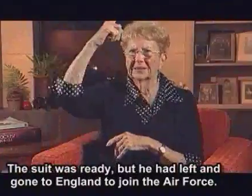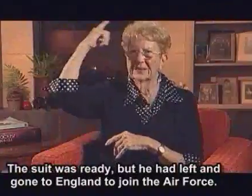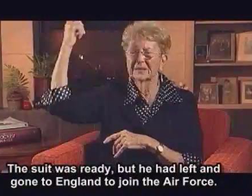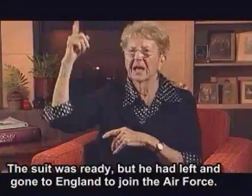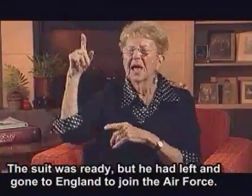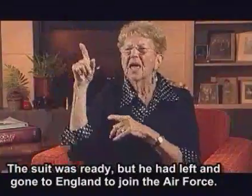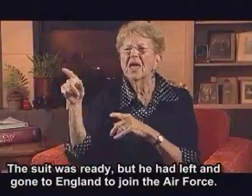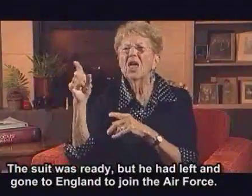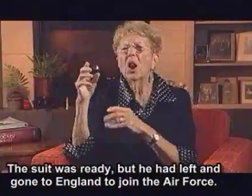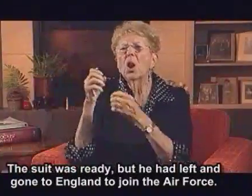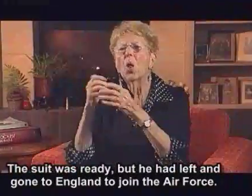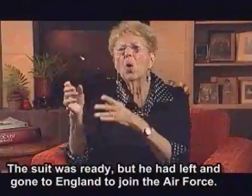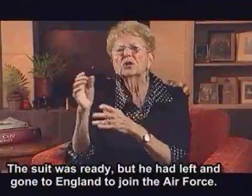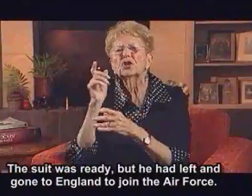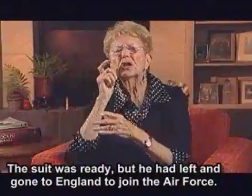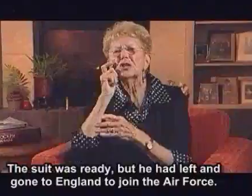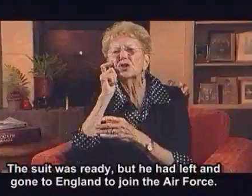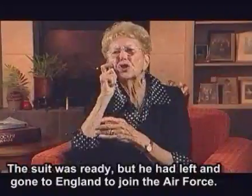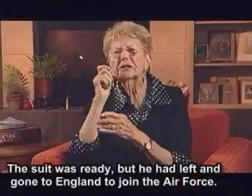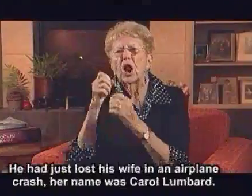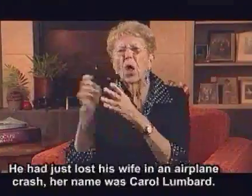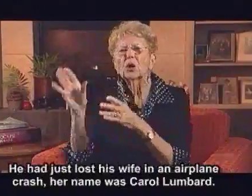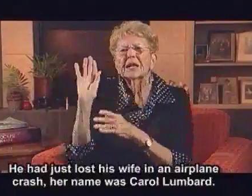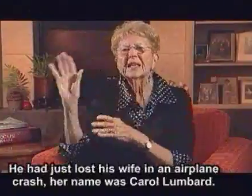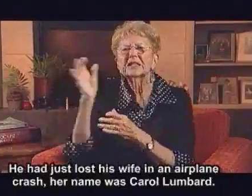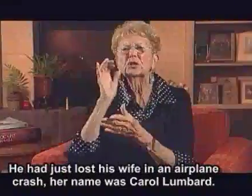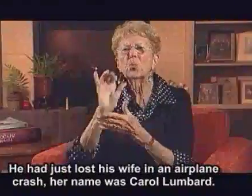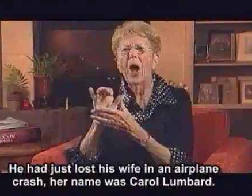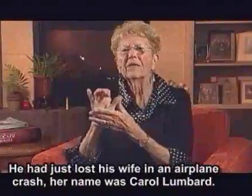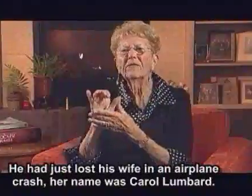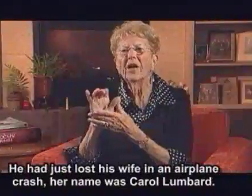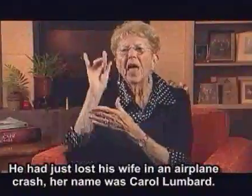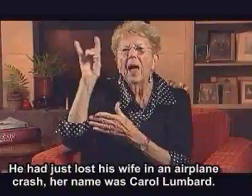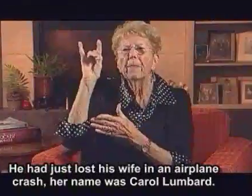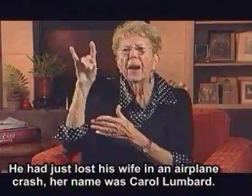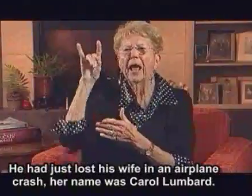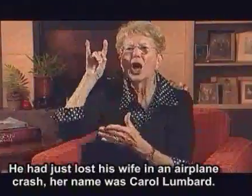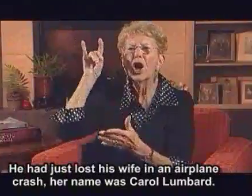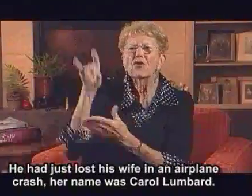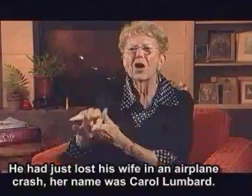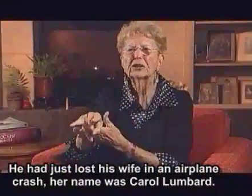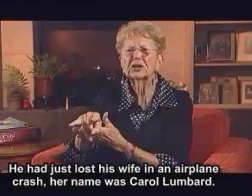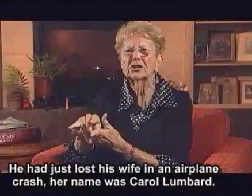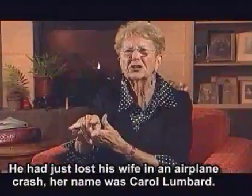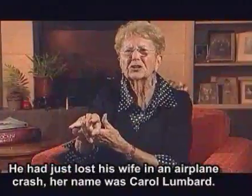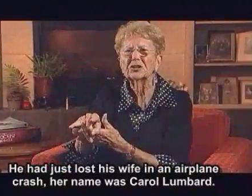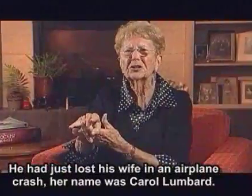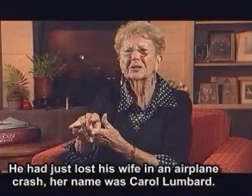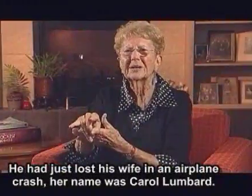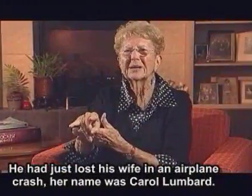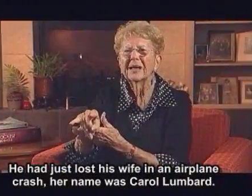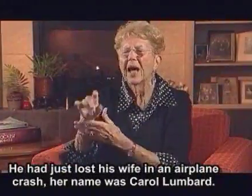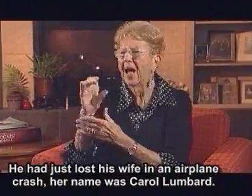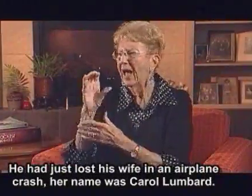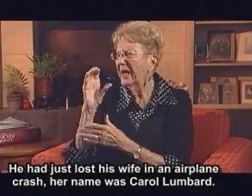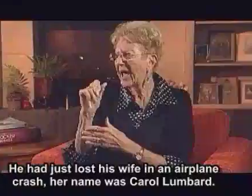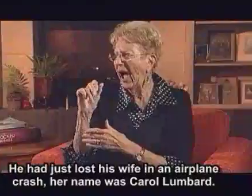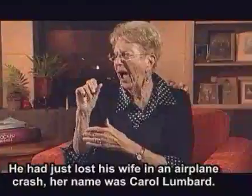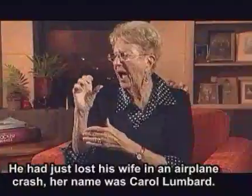but he'd left and gone to England to join the Air Force. He had just lost his wife in an airplane crash. Her name